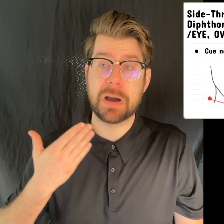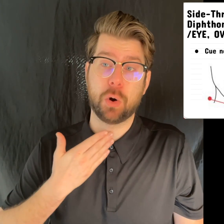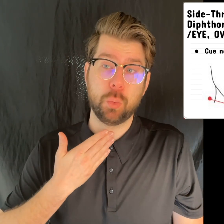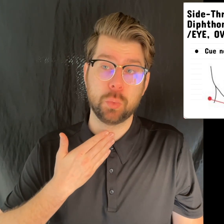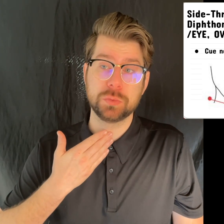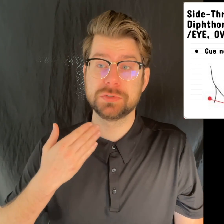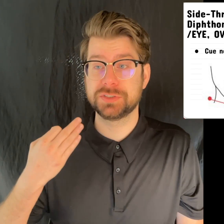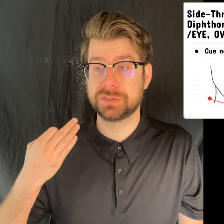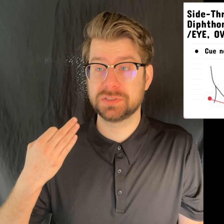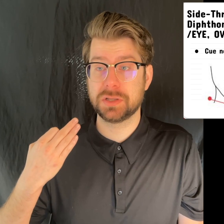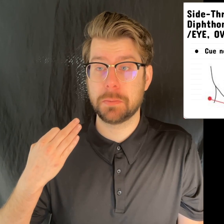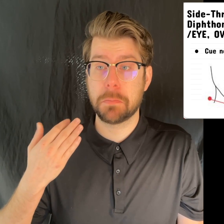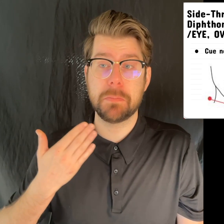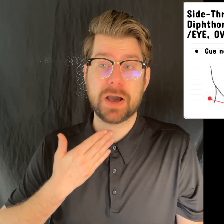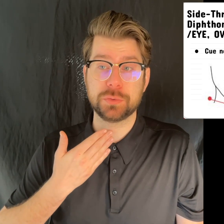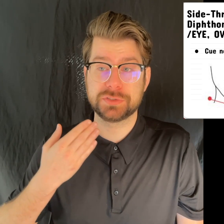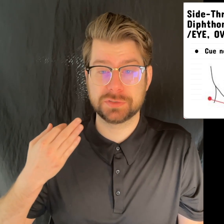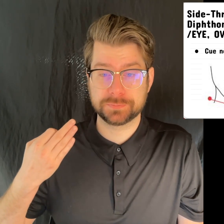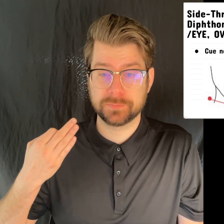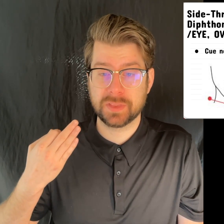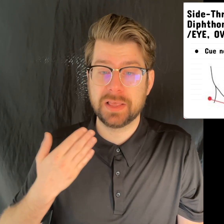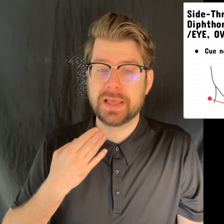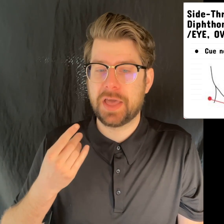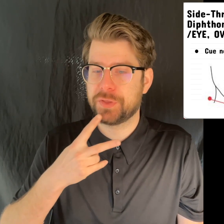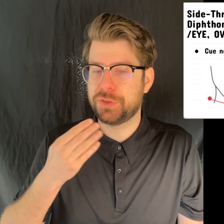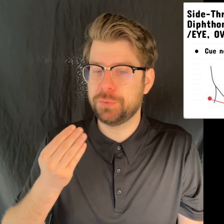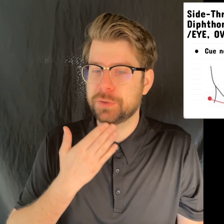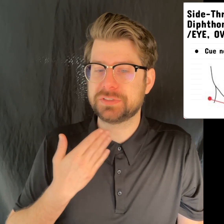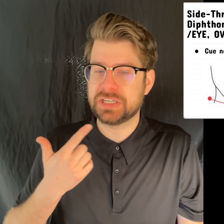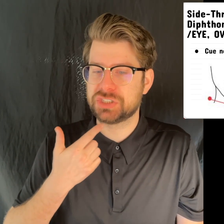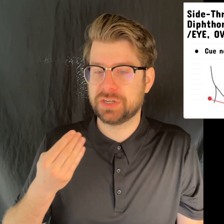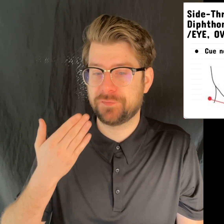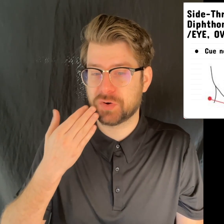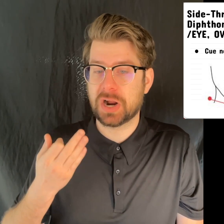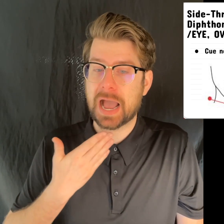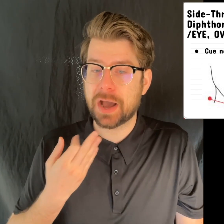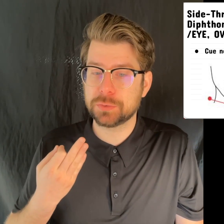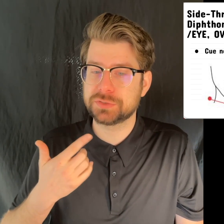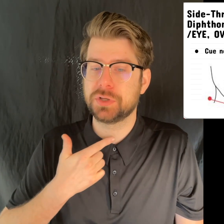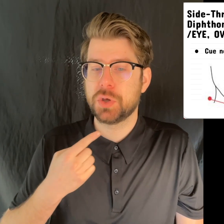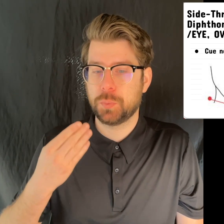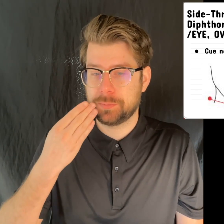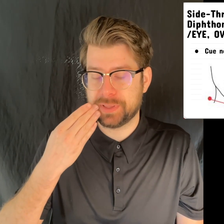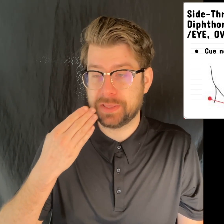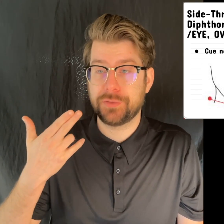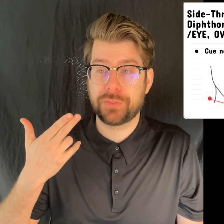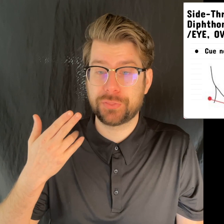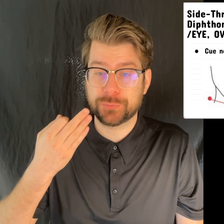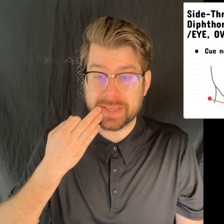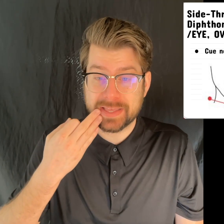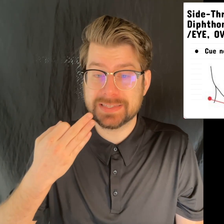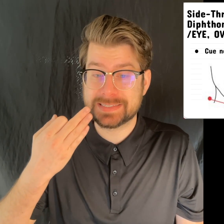mouse, mouse. And the cue notation for house would be